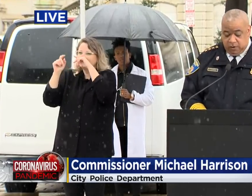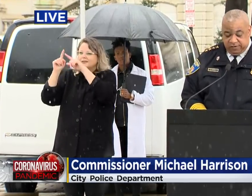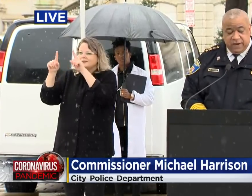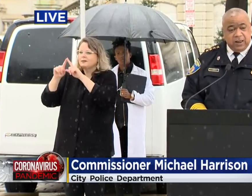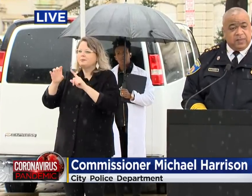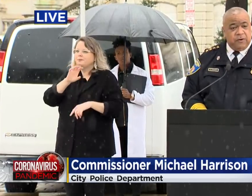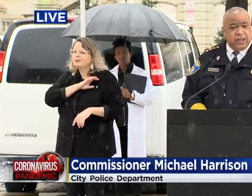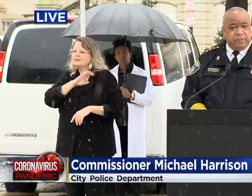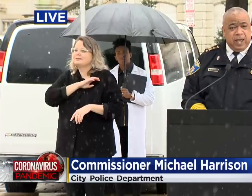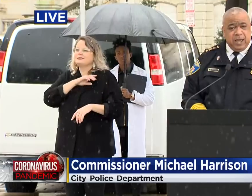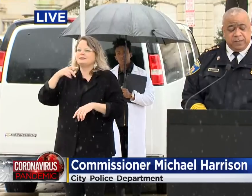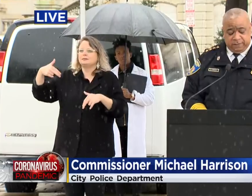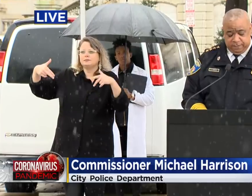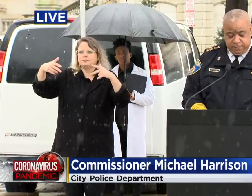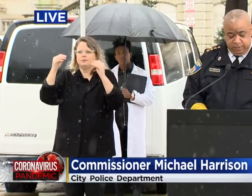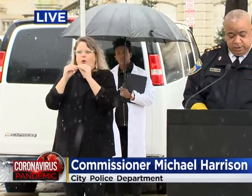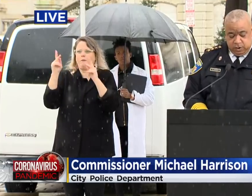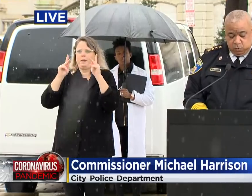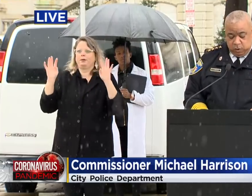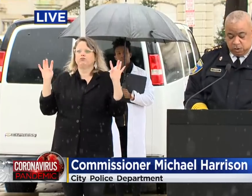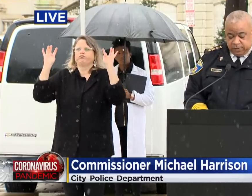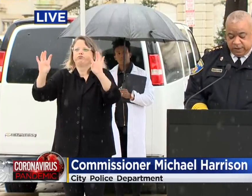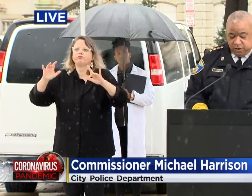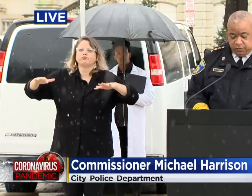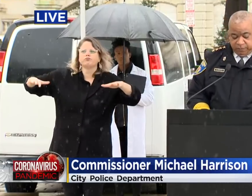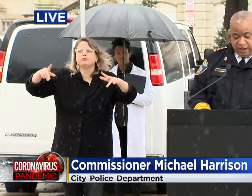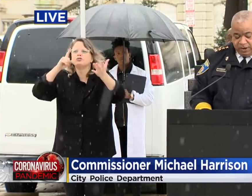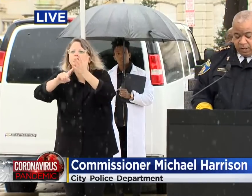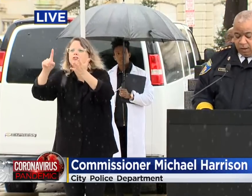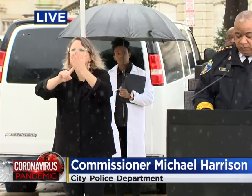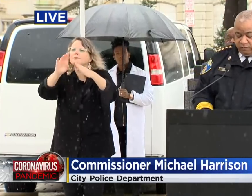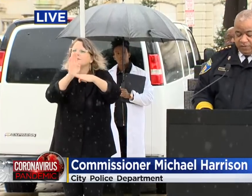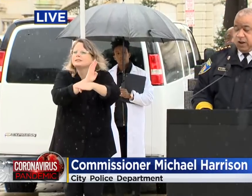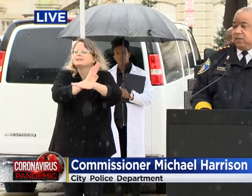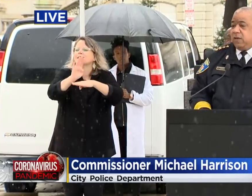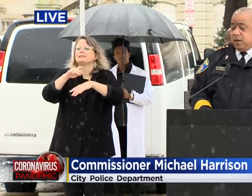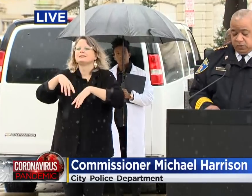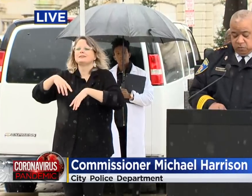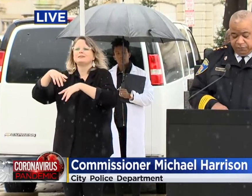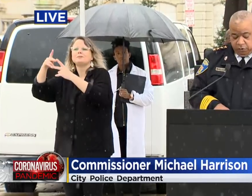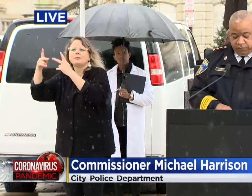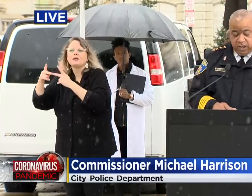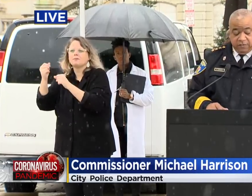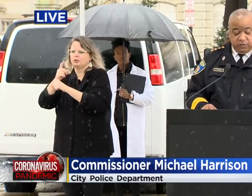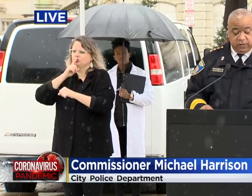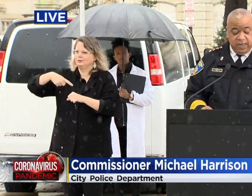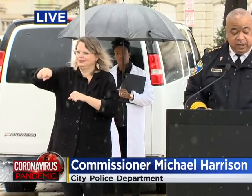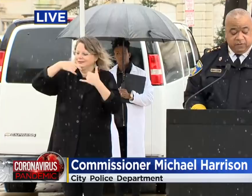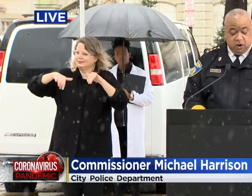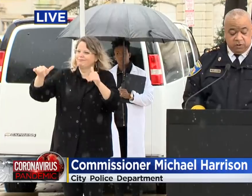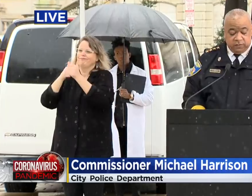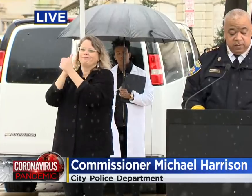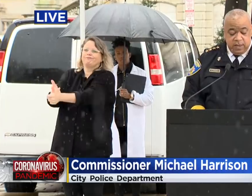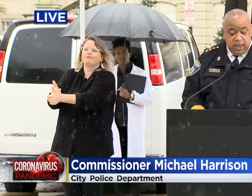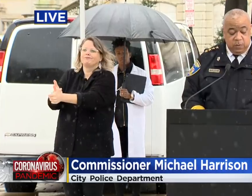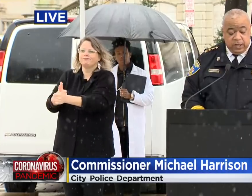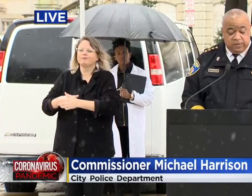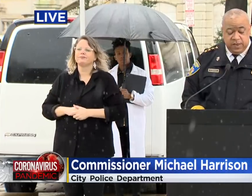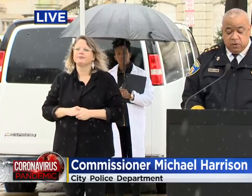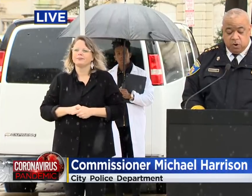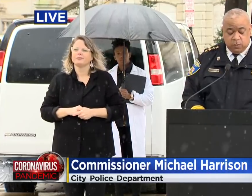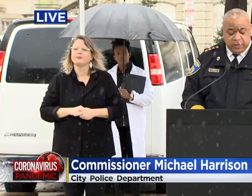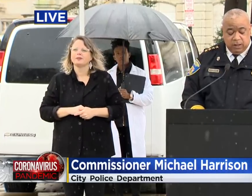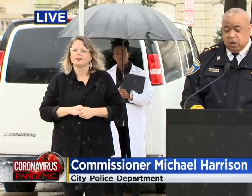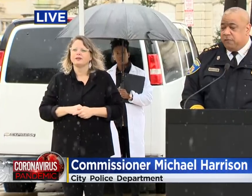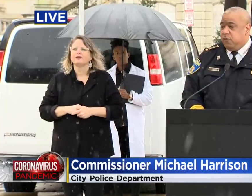to encourage voluntary compliance. We will continue to respond to calls from residents to enforce the governor's executive orders. And we